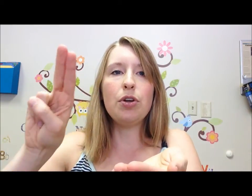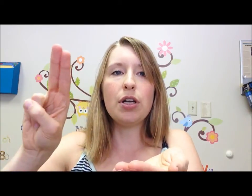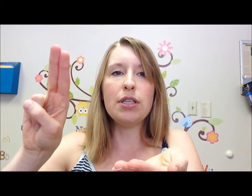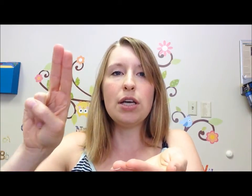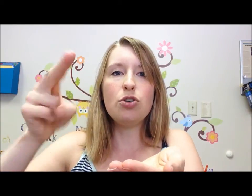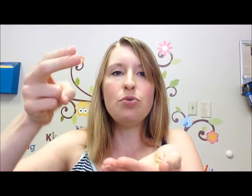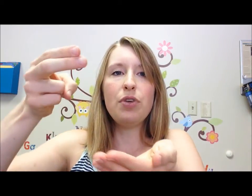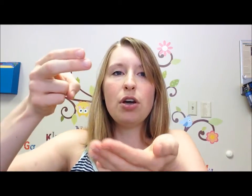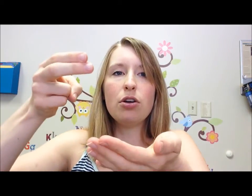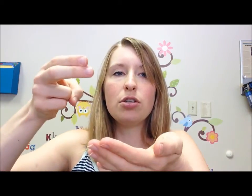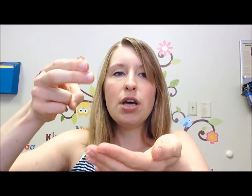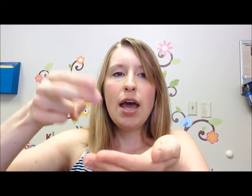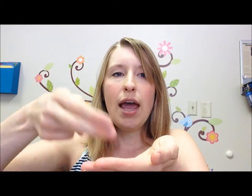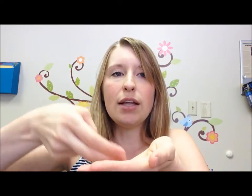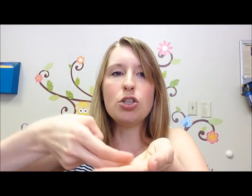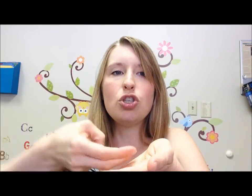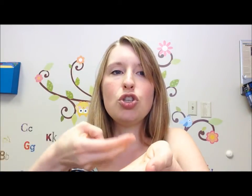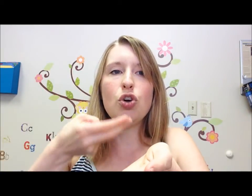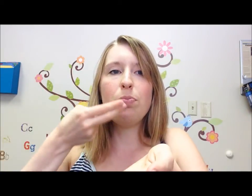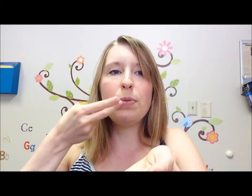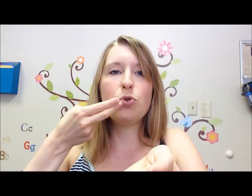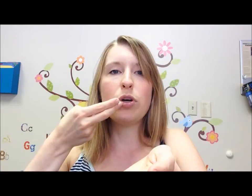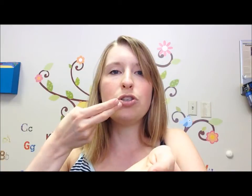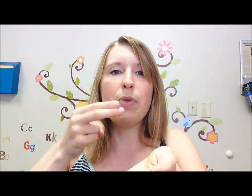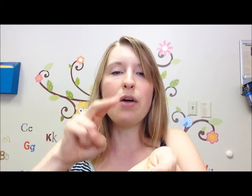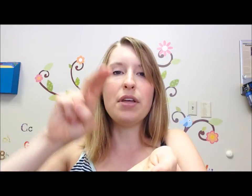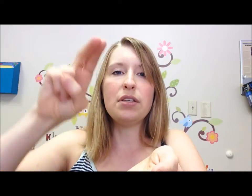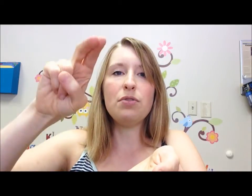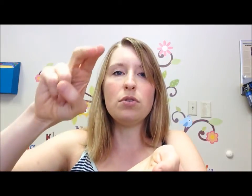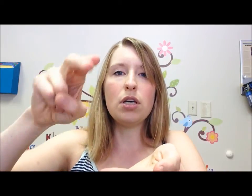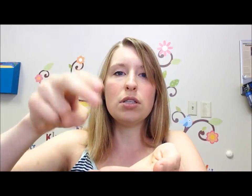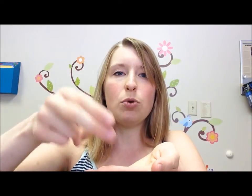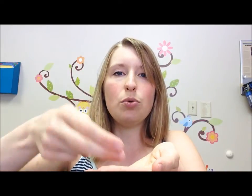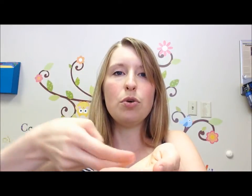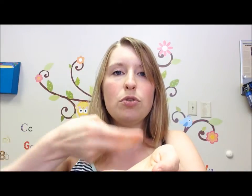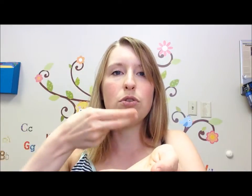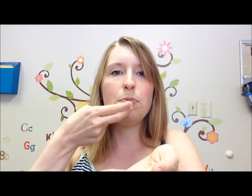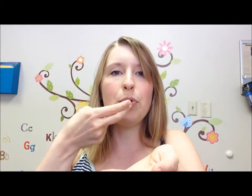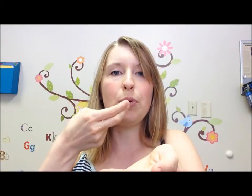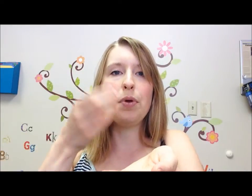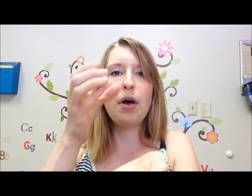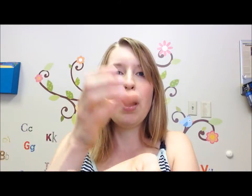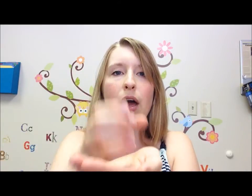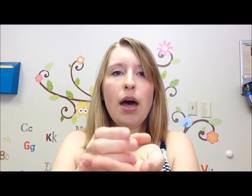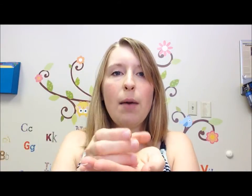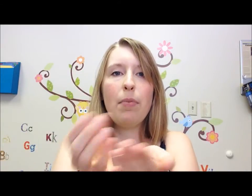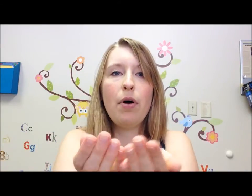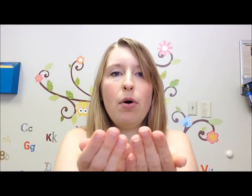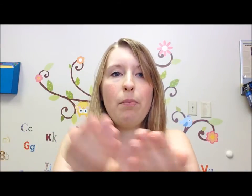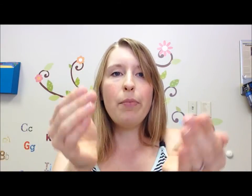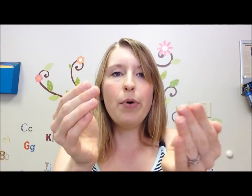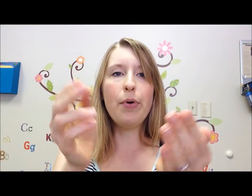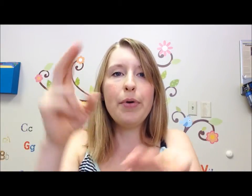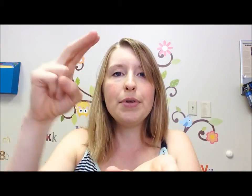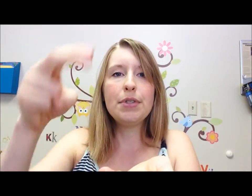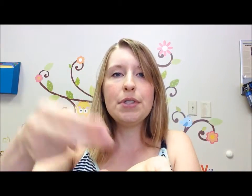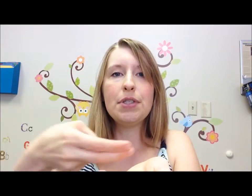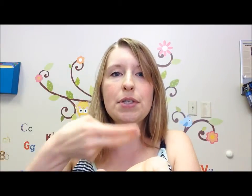going to take 2 fingers and scoop them towards your mouth as if using a spoon. Spoon. Cup, bowl,